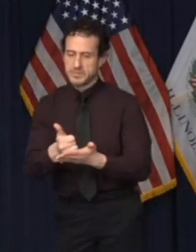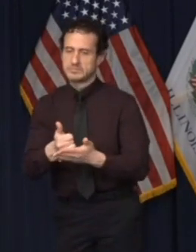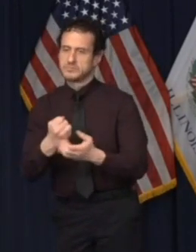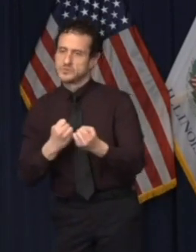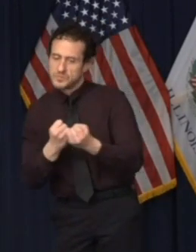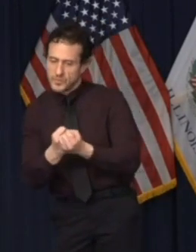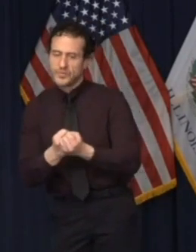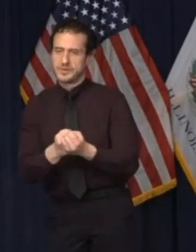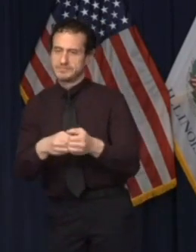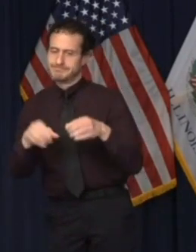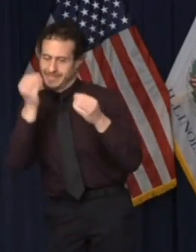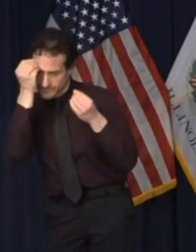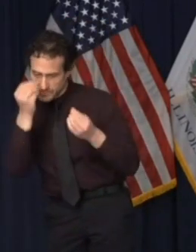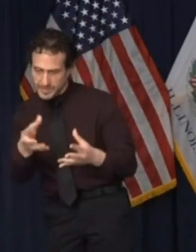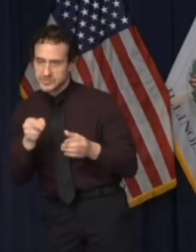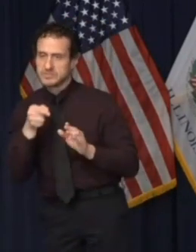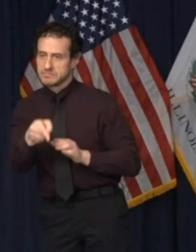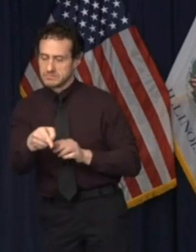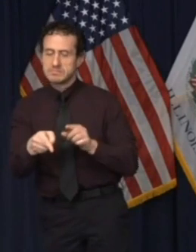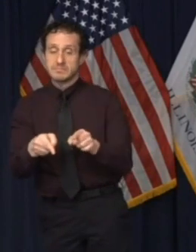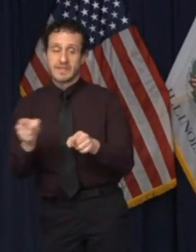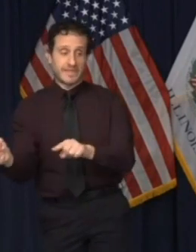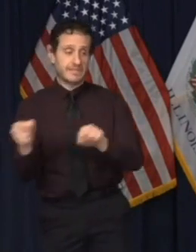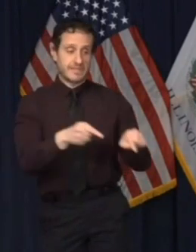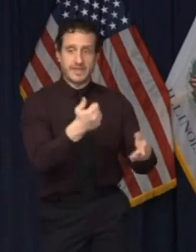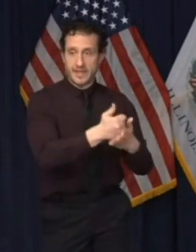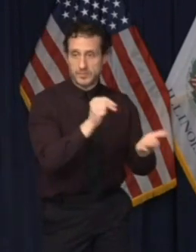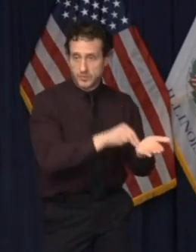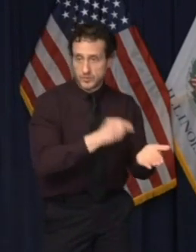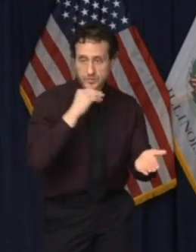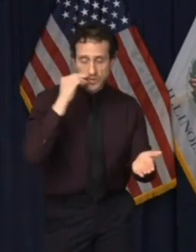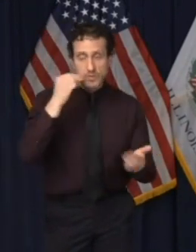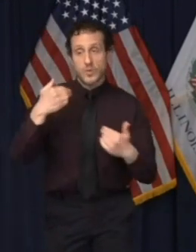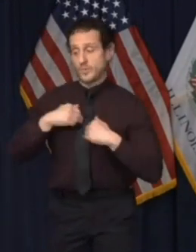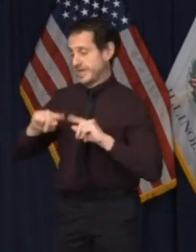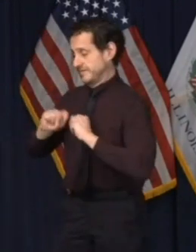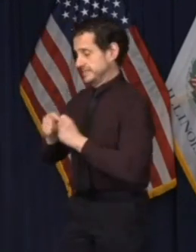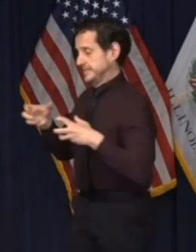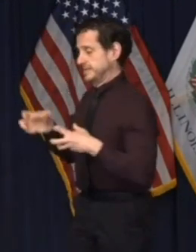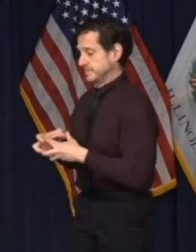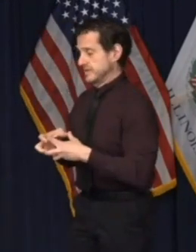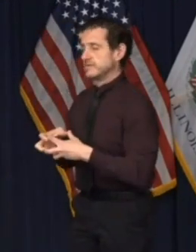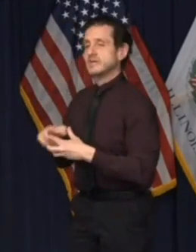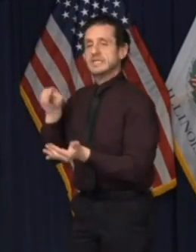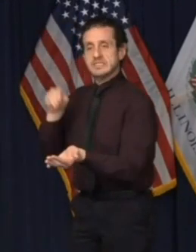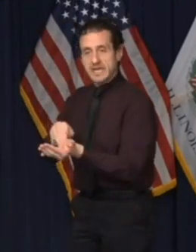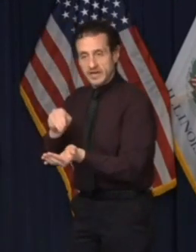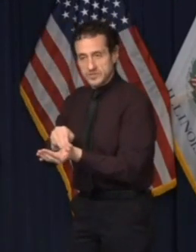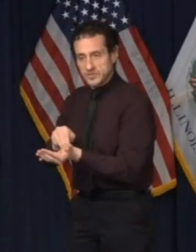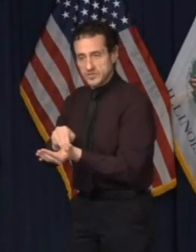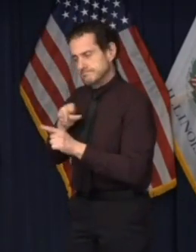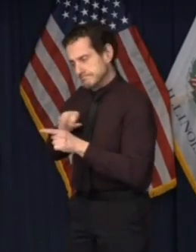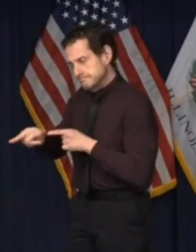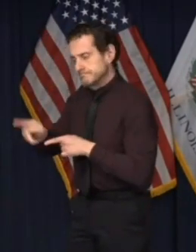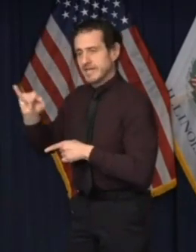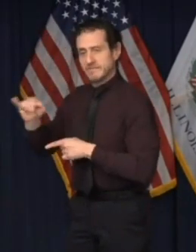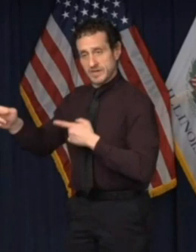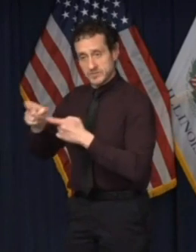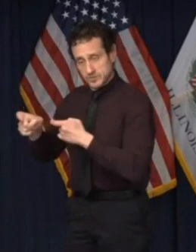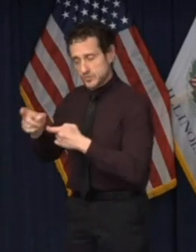a team of infection control preventionists as well as infectious disease doctors that are able to be